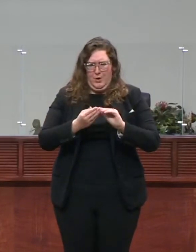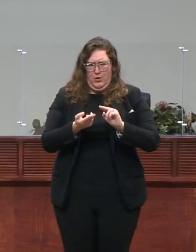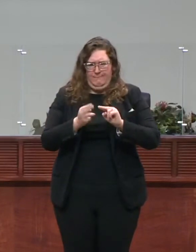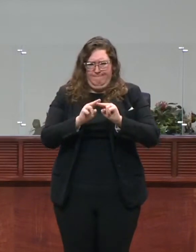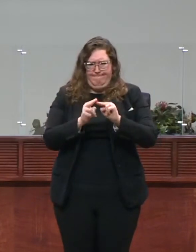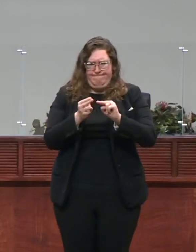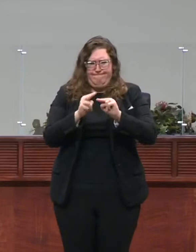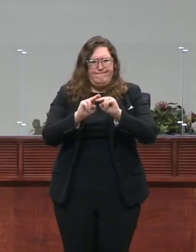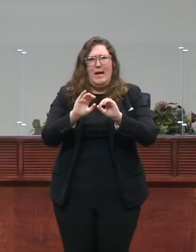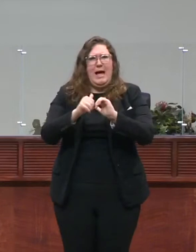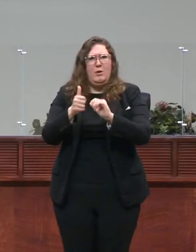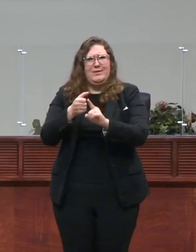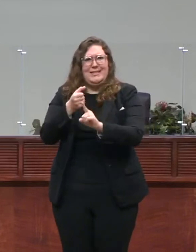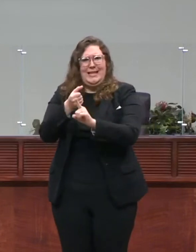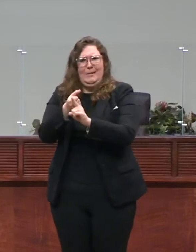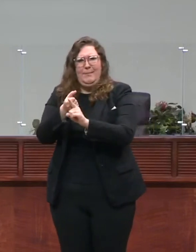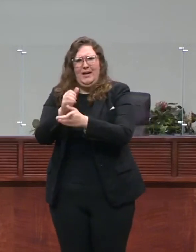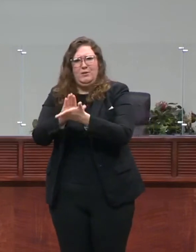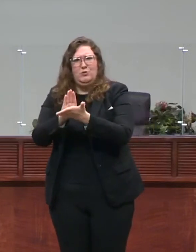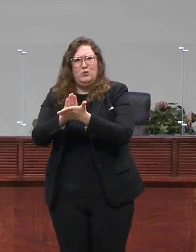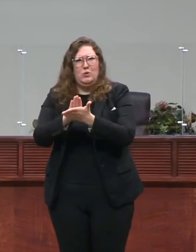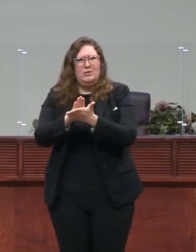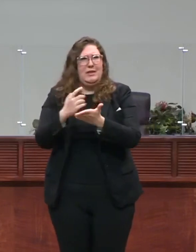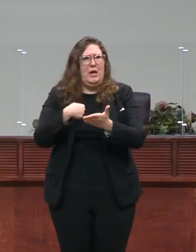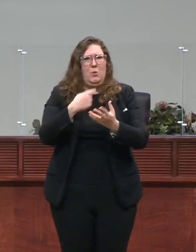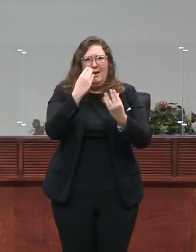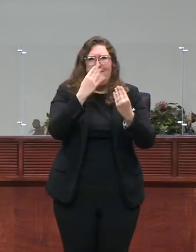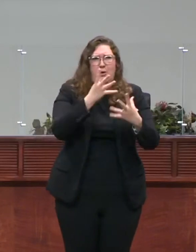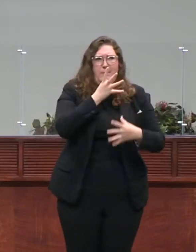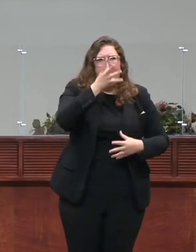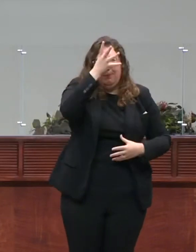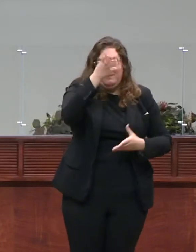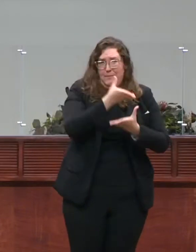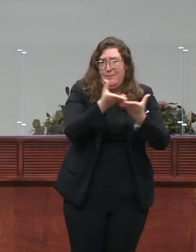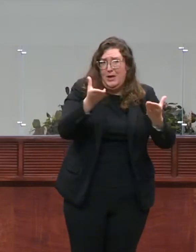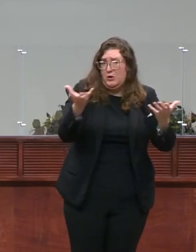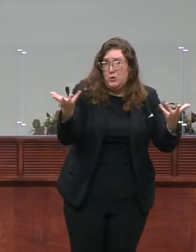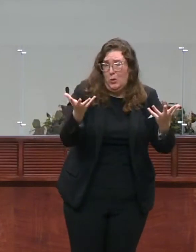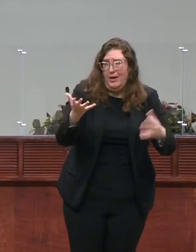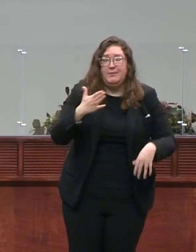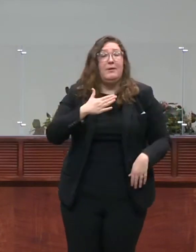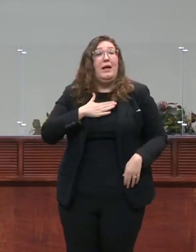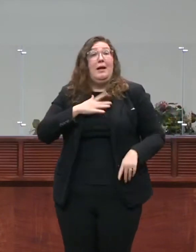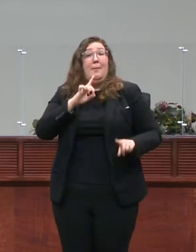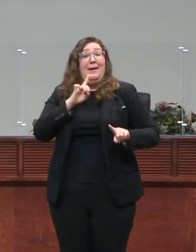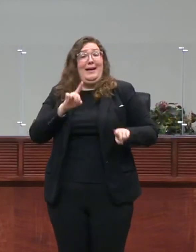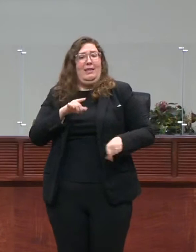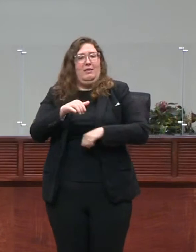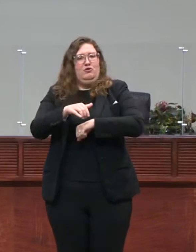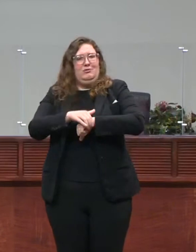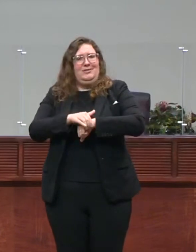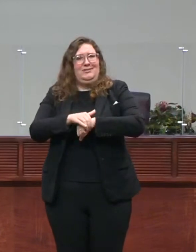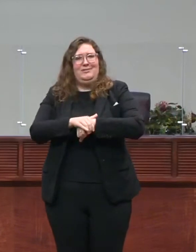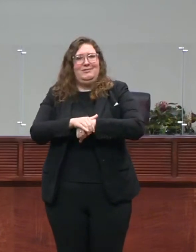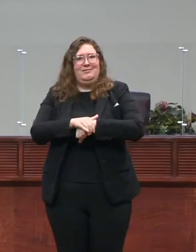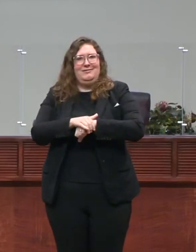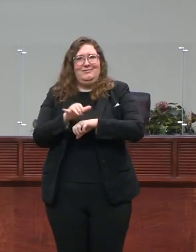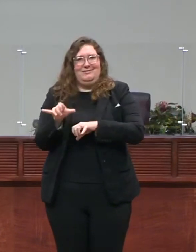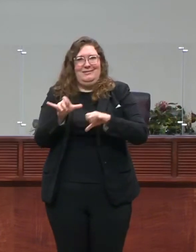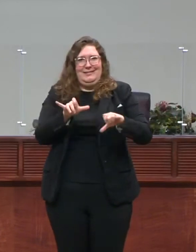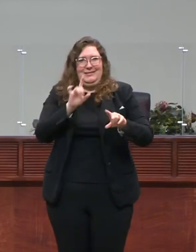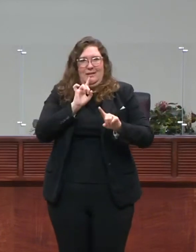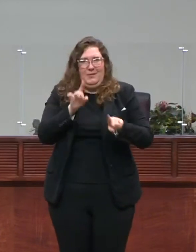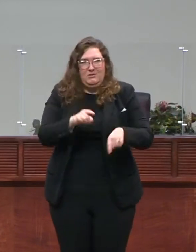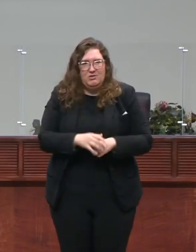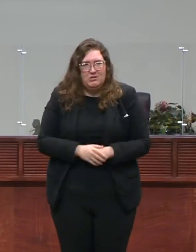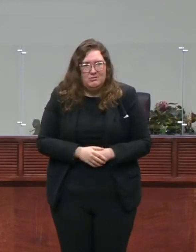and what information should be to the parents? And my answer was that, again, it's the same type of answer. We do